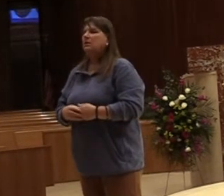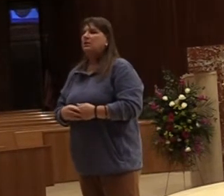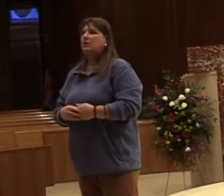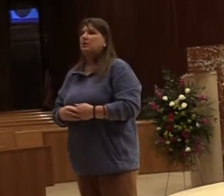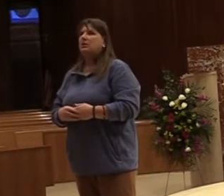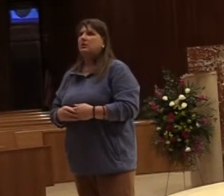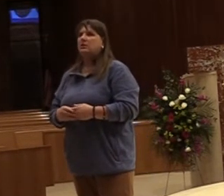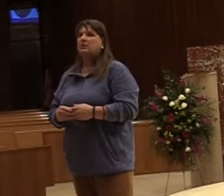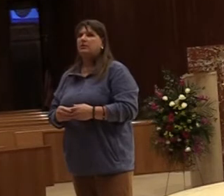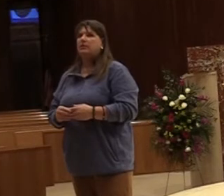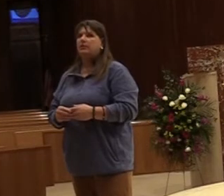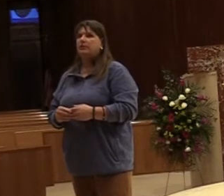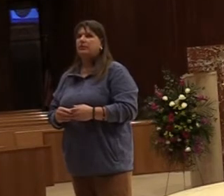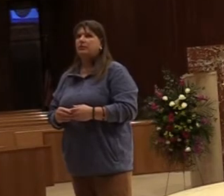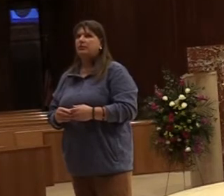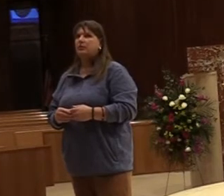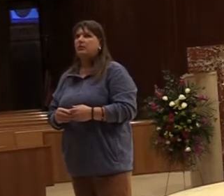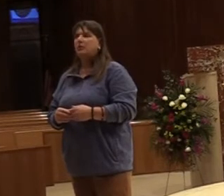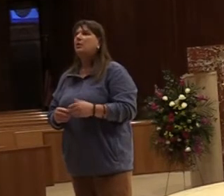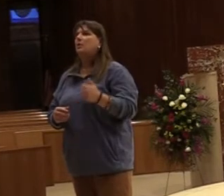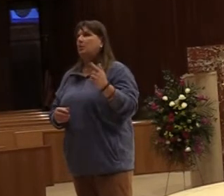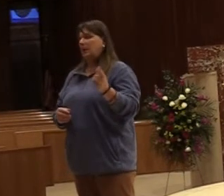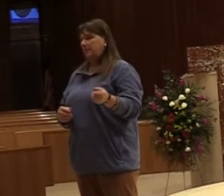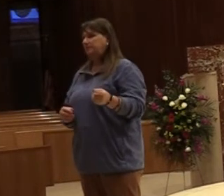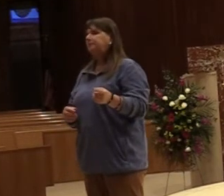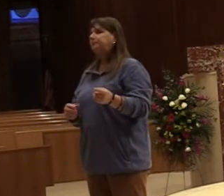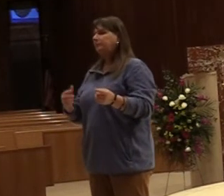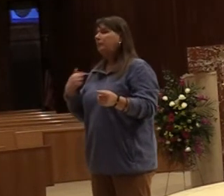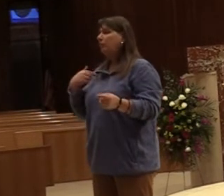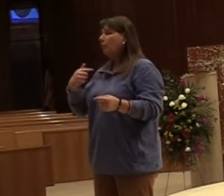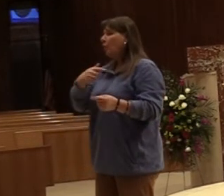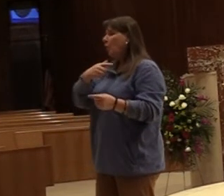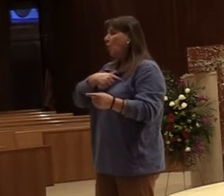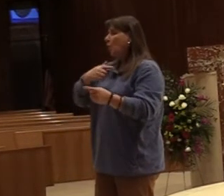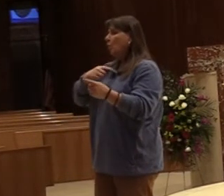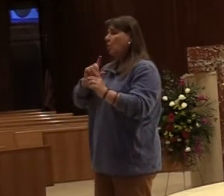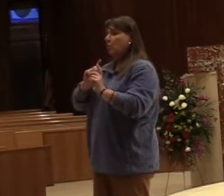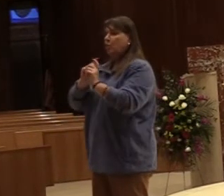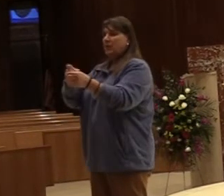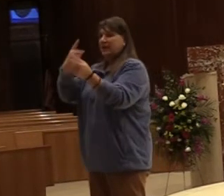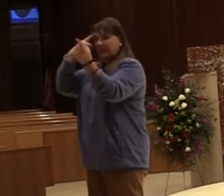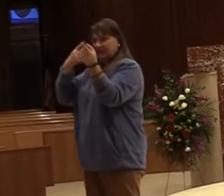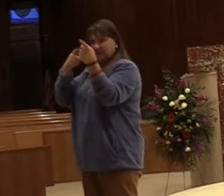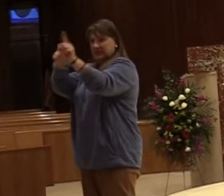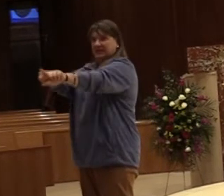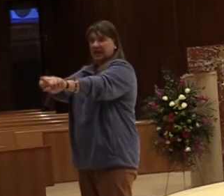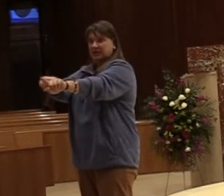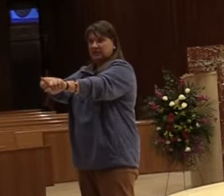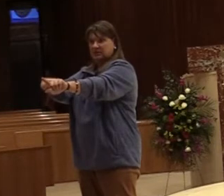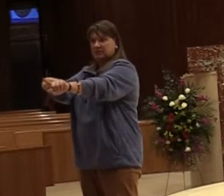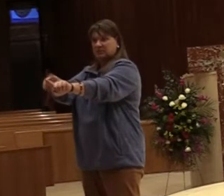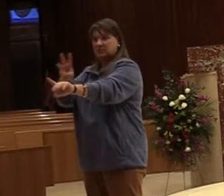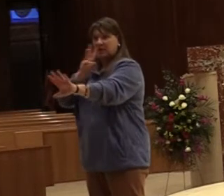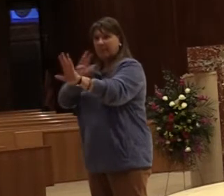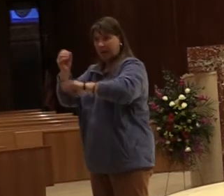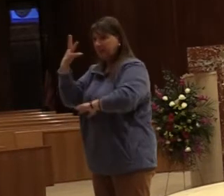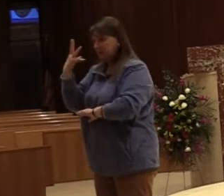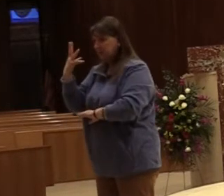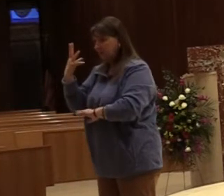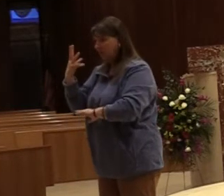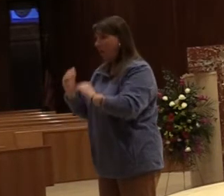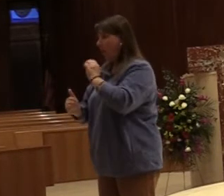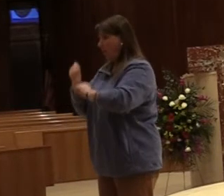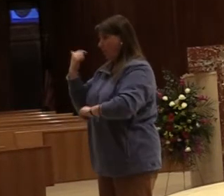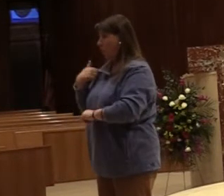we have to give the consent in our baptism. And most of us have baptized infants. Our parents gave that consent of faith. And so